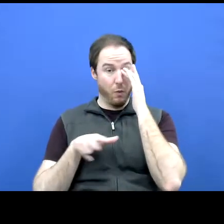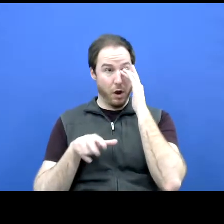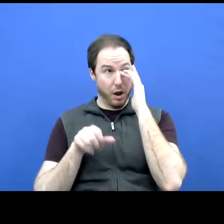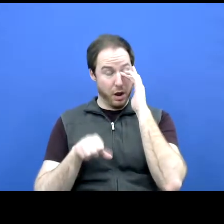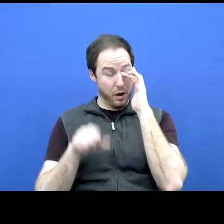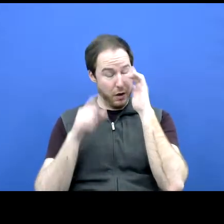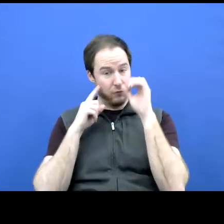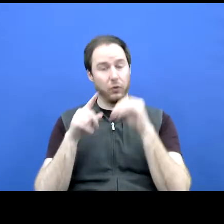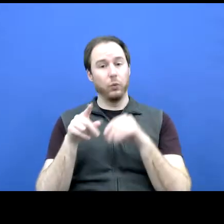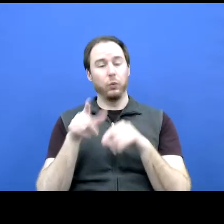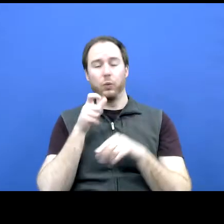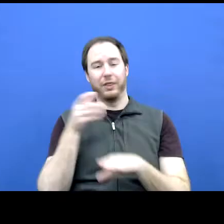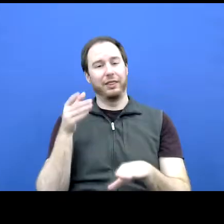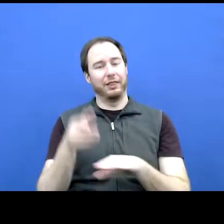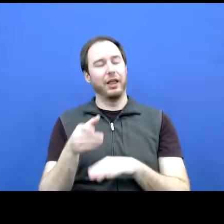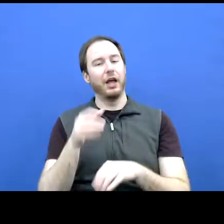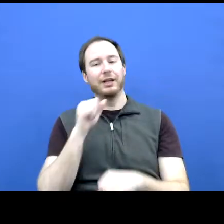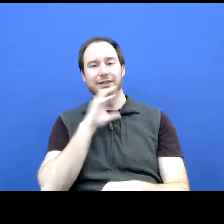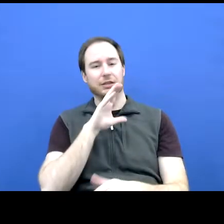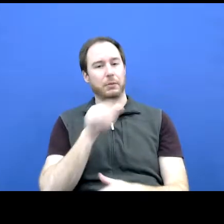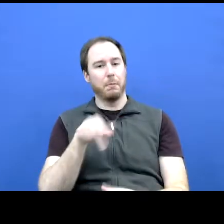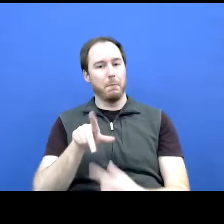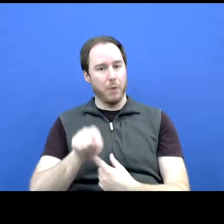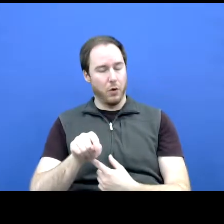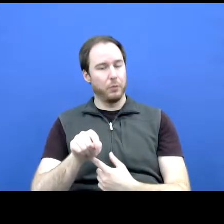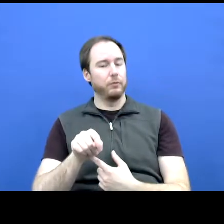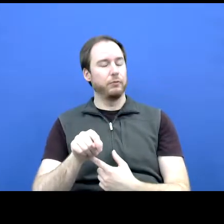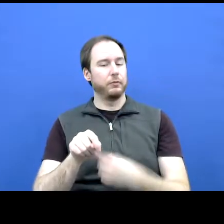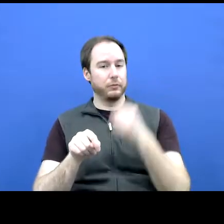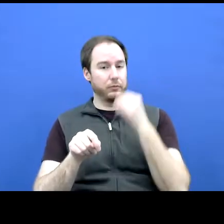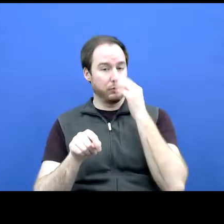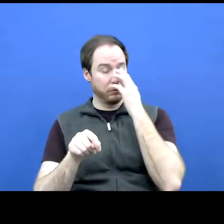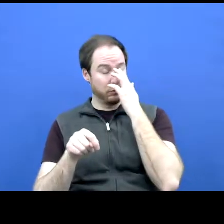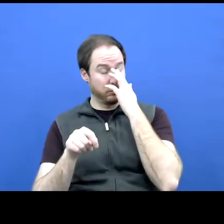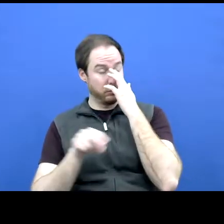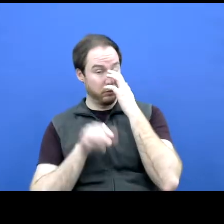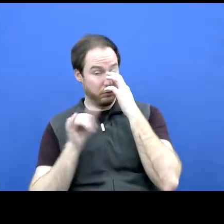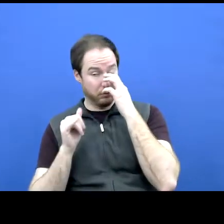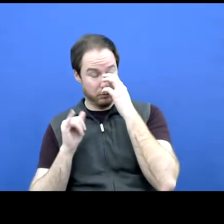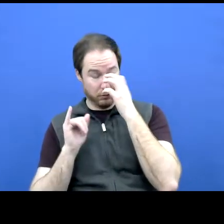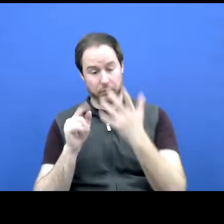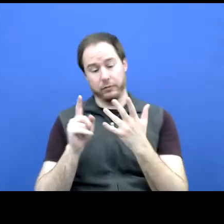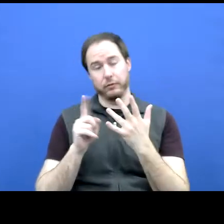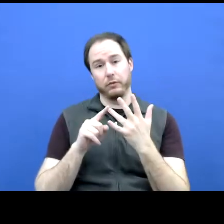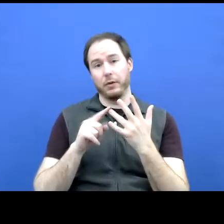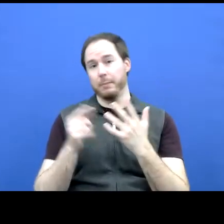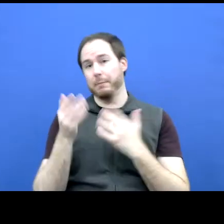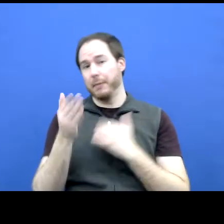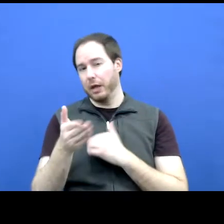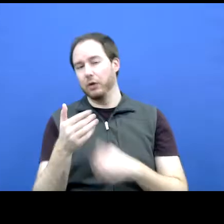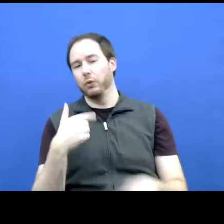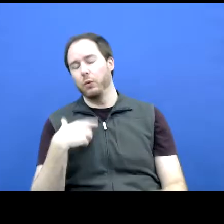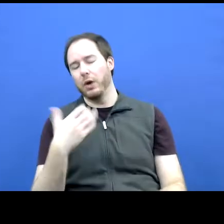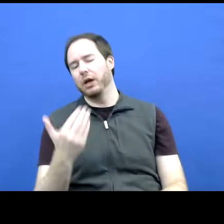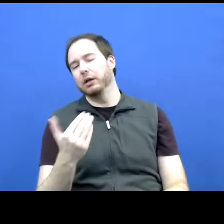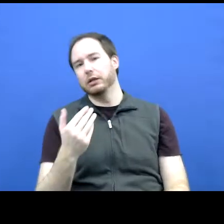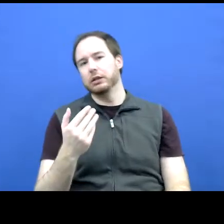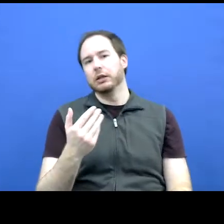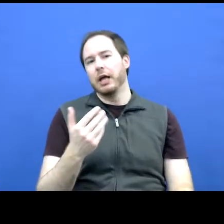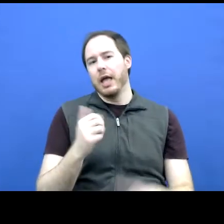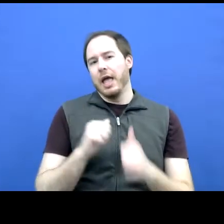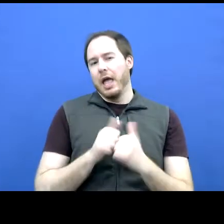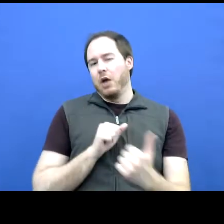the folks at the Marketplace Senior Apartments. So one of the things is, as Rob already mentioned, we're going to want to see something that addresses